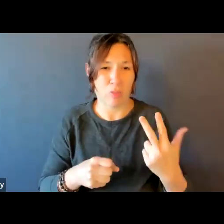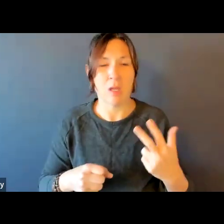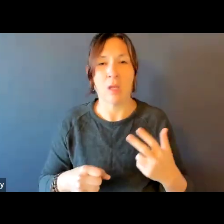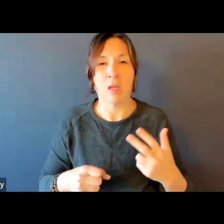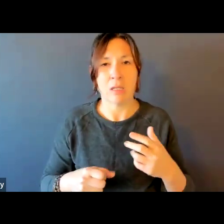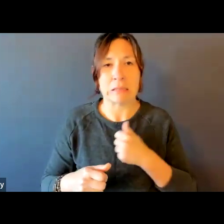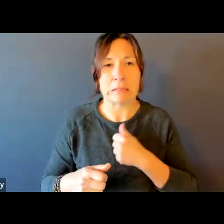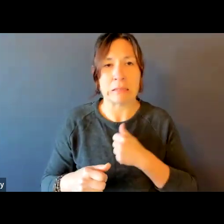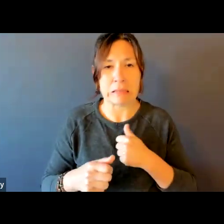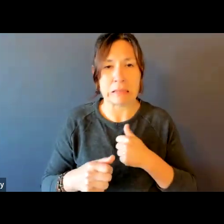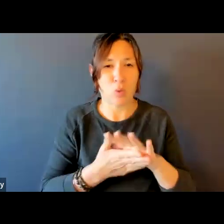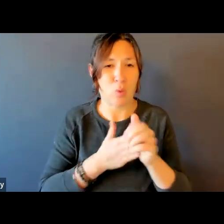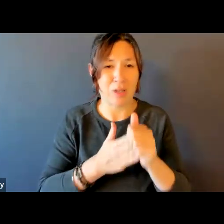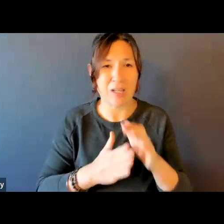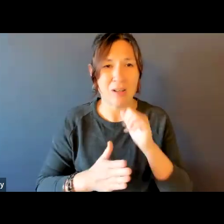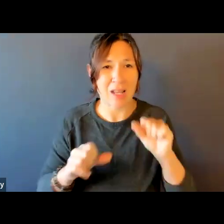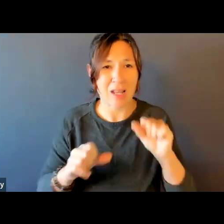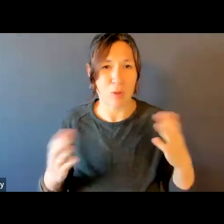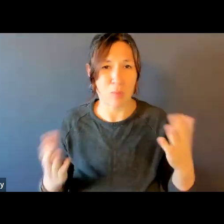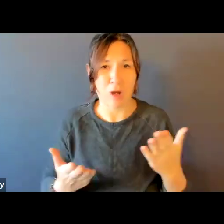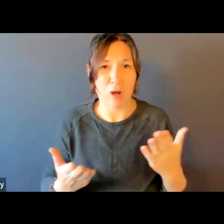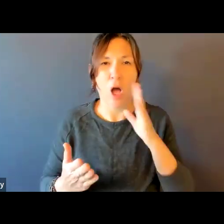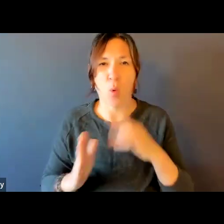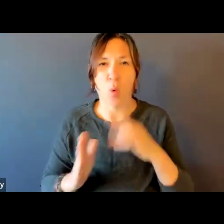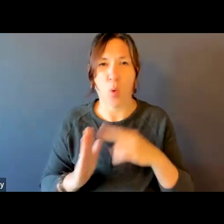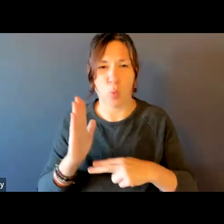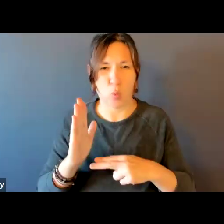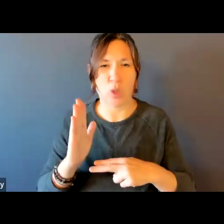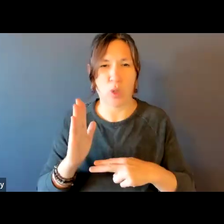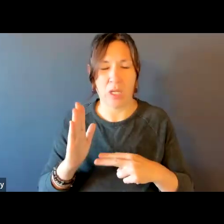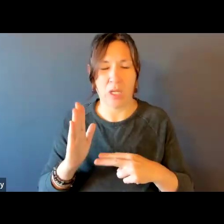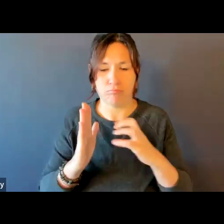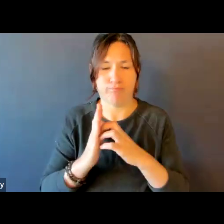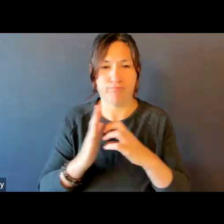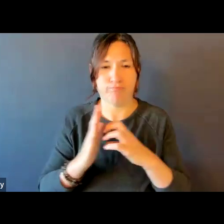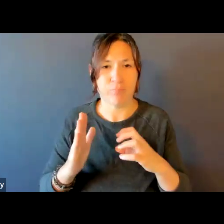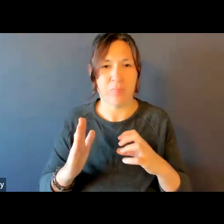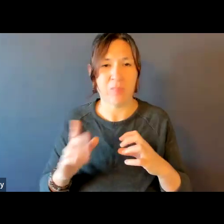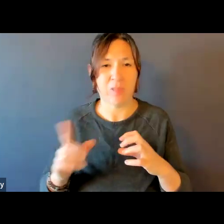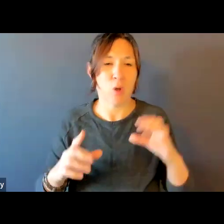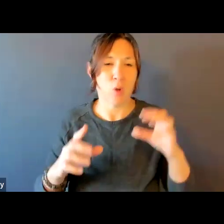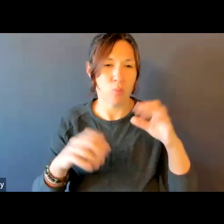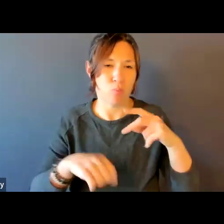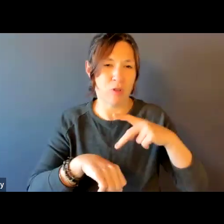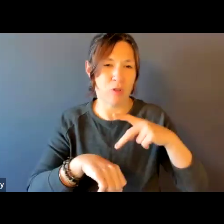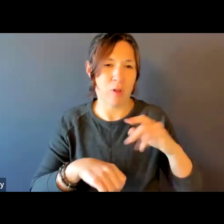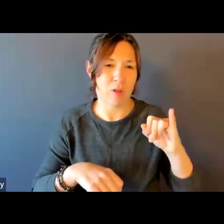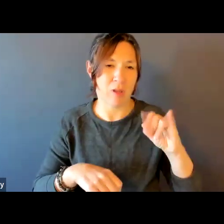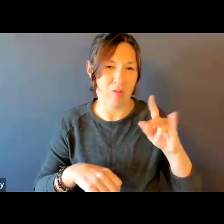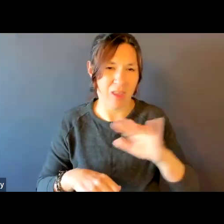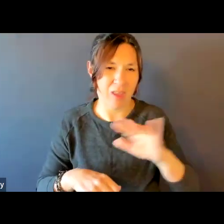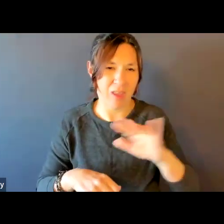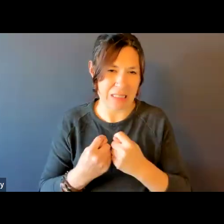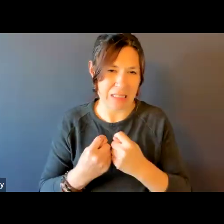change, but I'll read a statement prepared by the amazing Principal Ivy and his team. At the Ellis, we